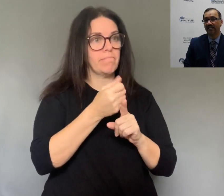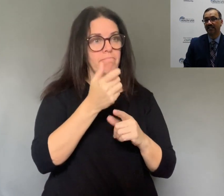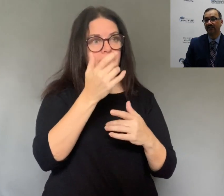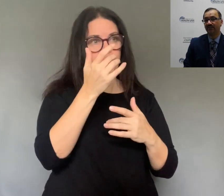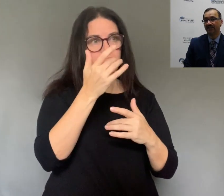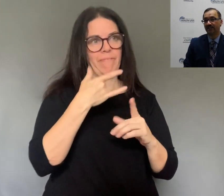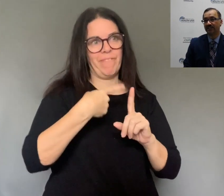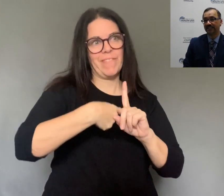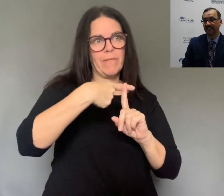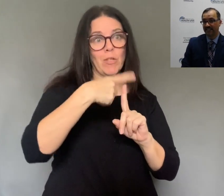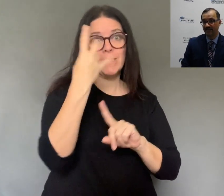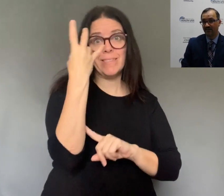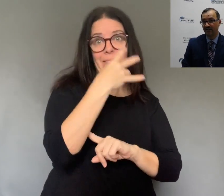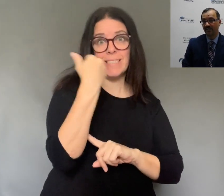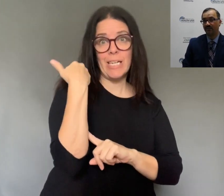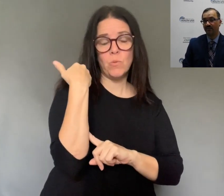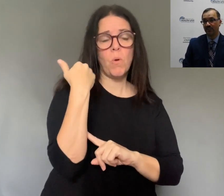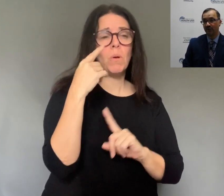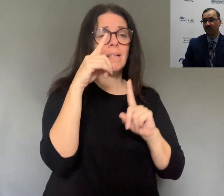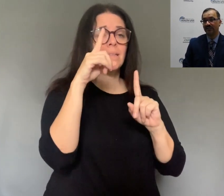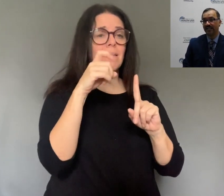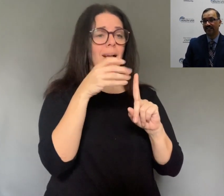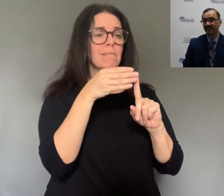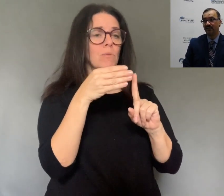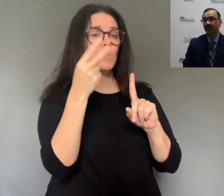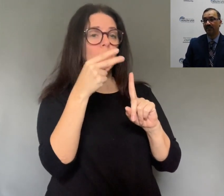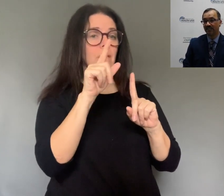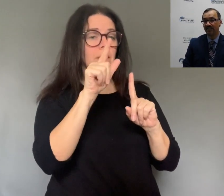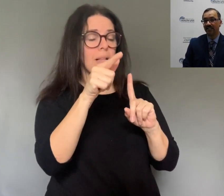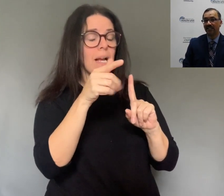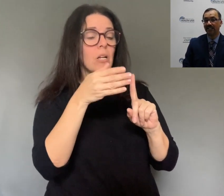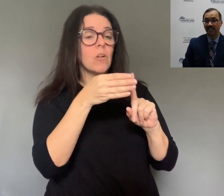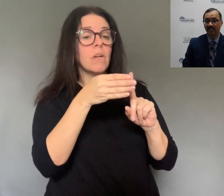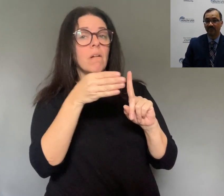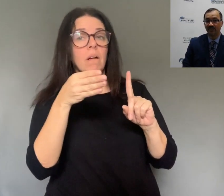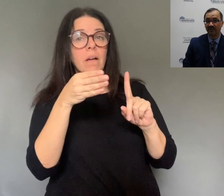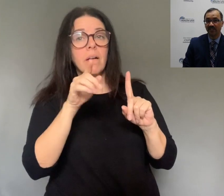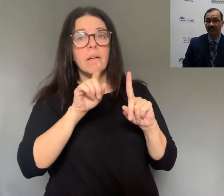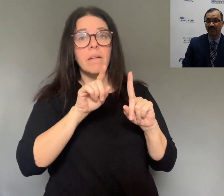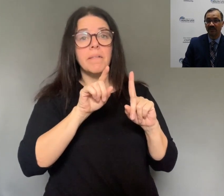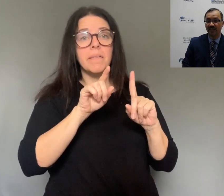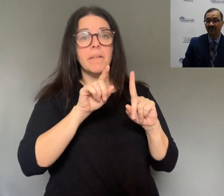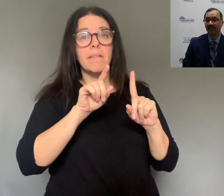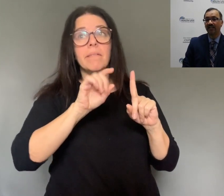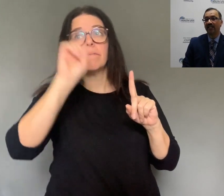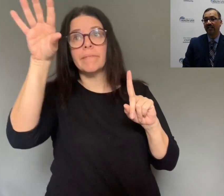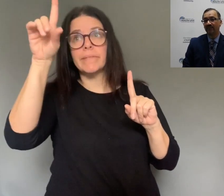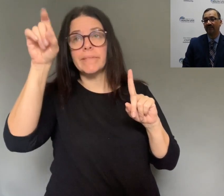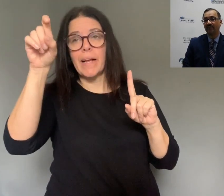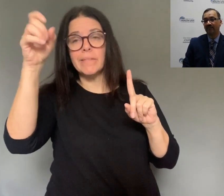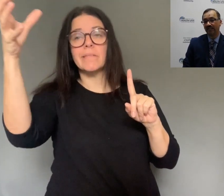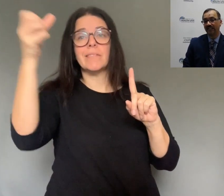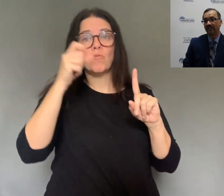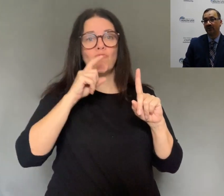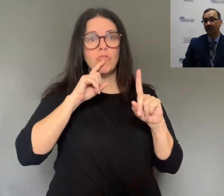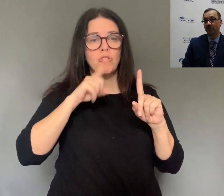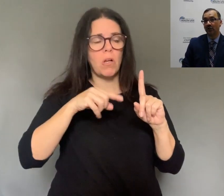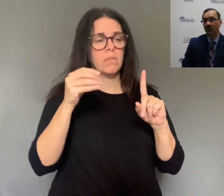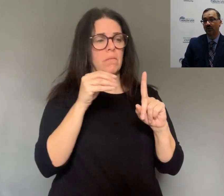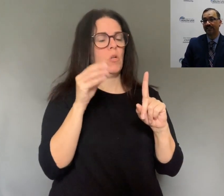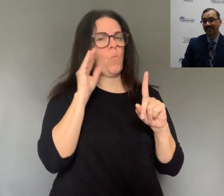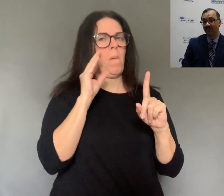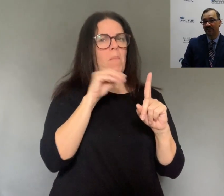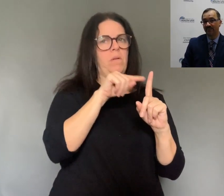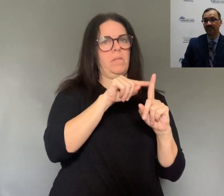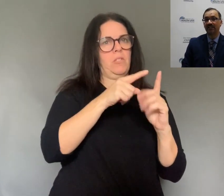are getting the results later on, we use that symptom onset date in that particular epi graph. If there was